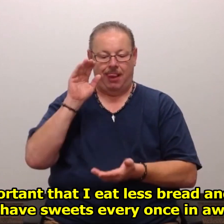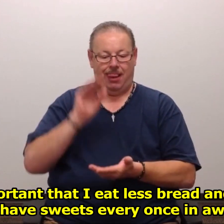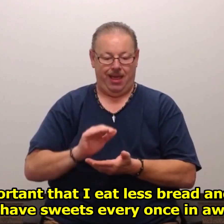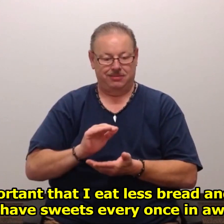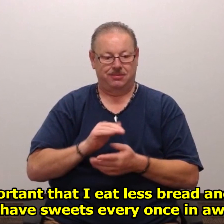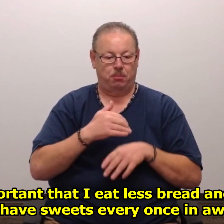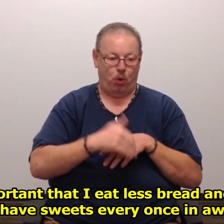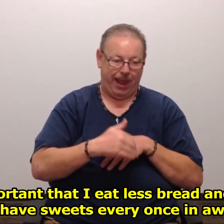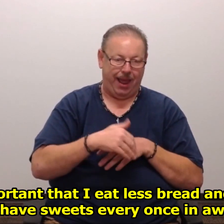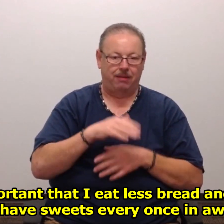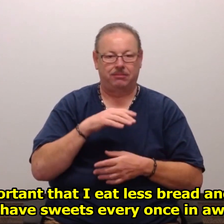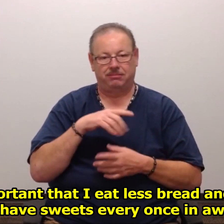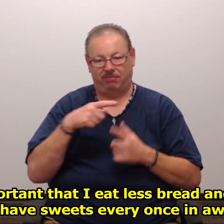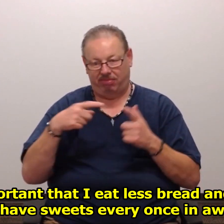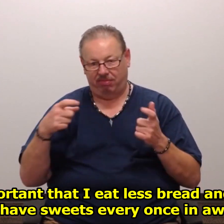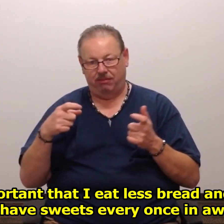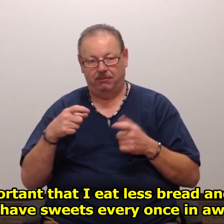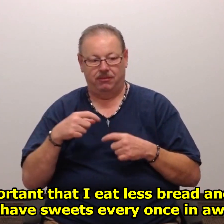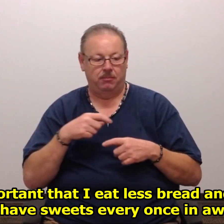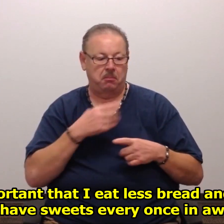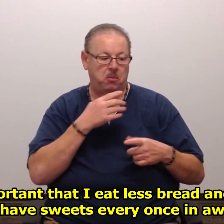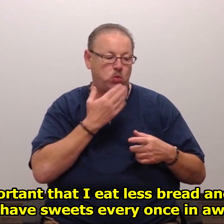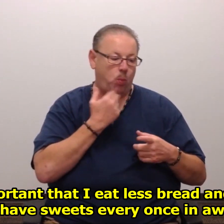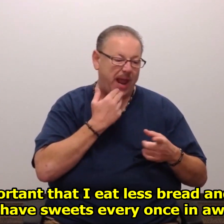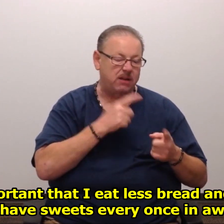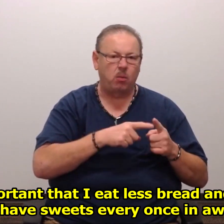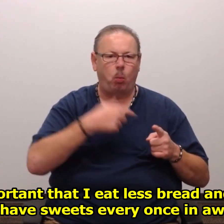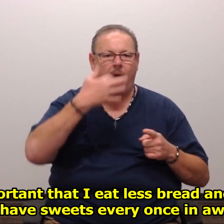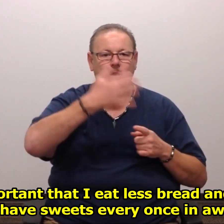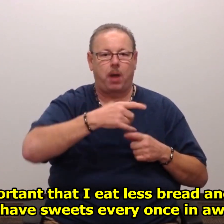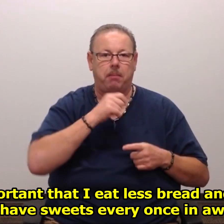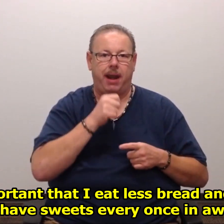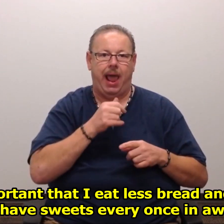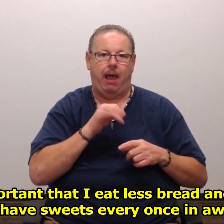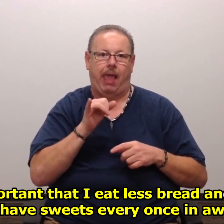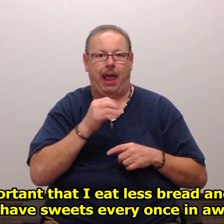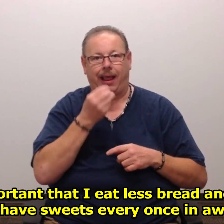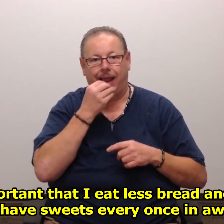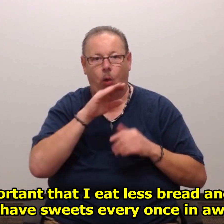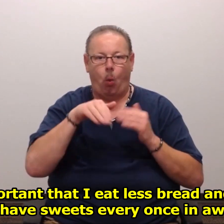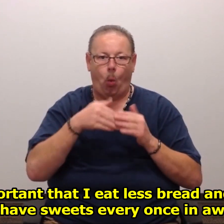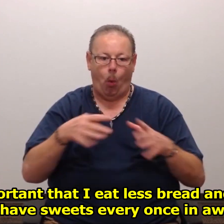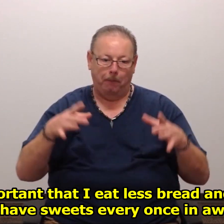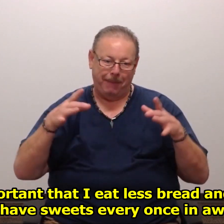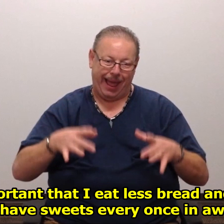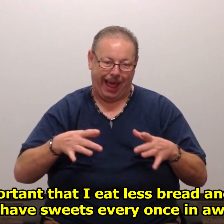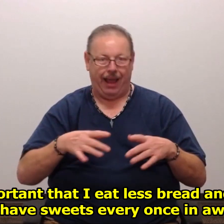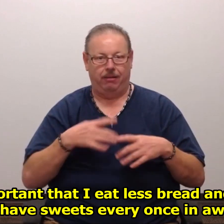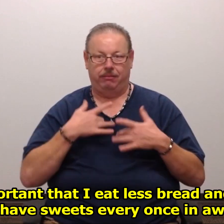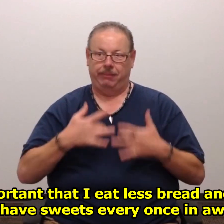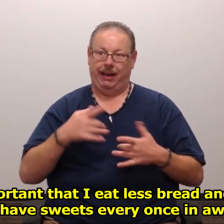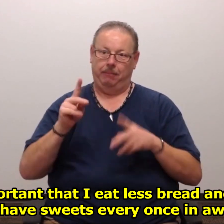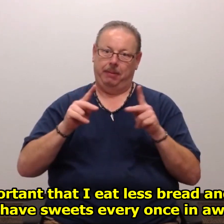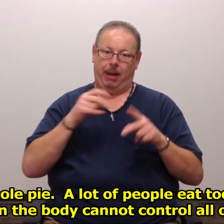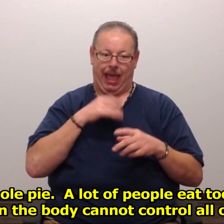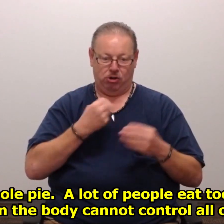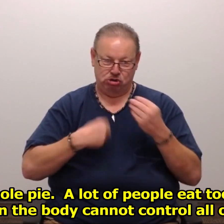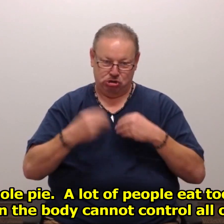really important that I eat less bread and less carbs, and I can have sweets every once in a while. I don't eat a